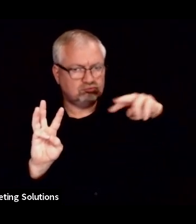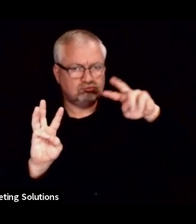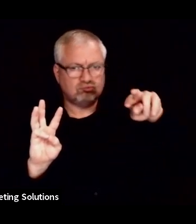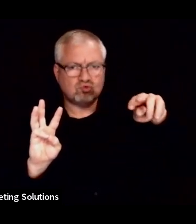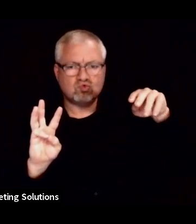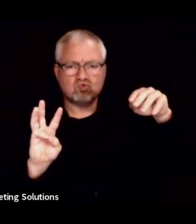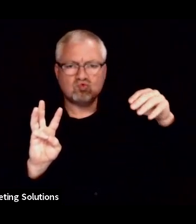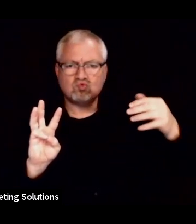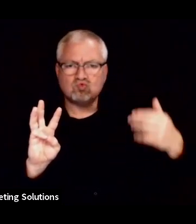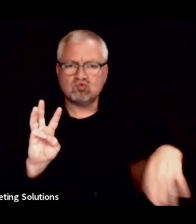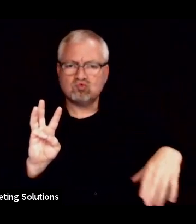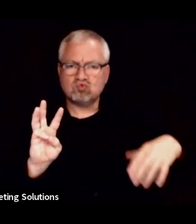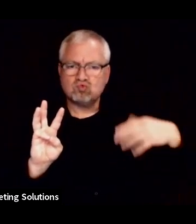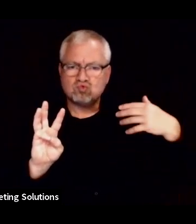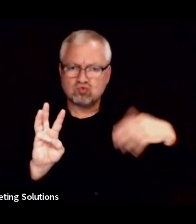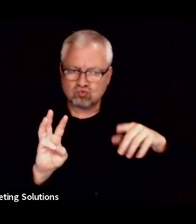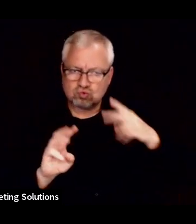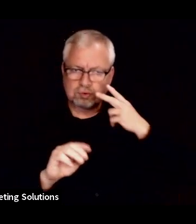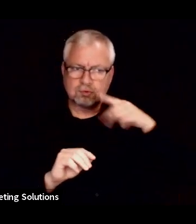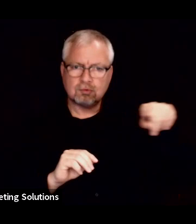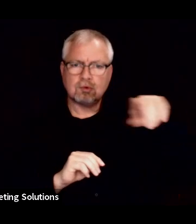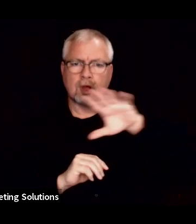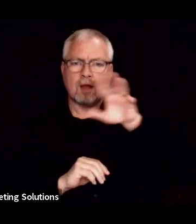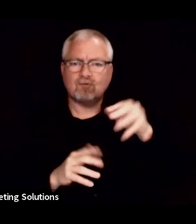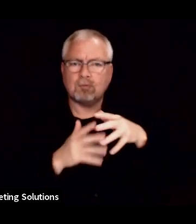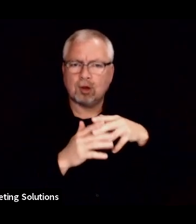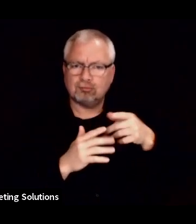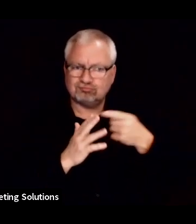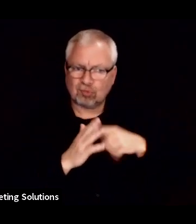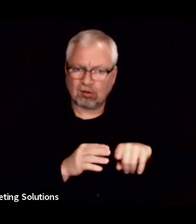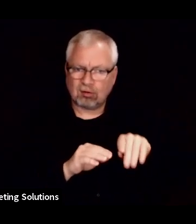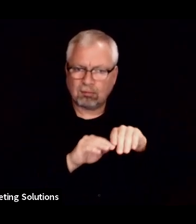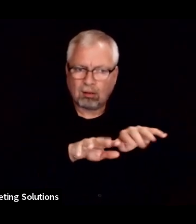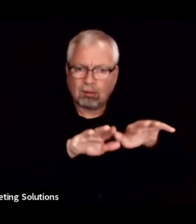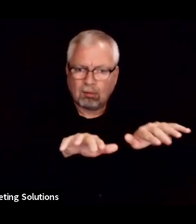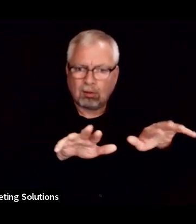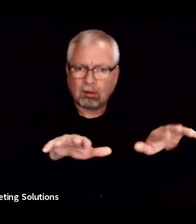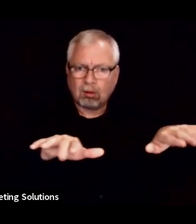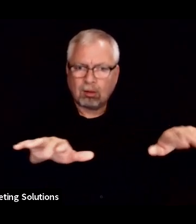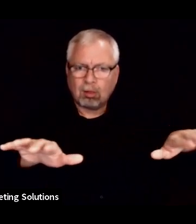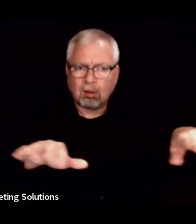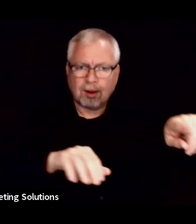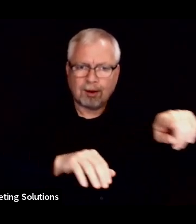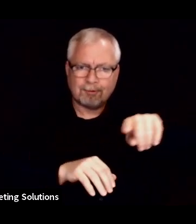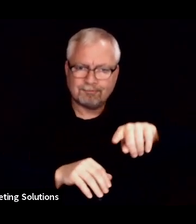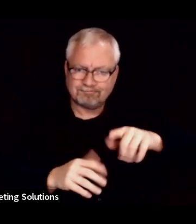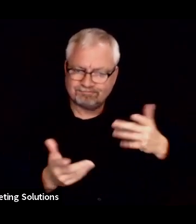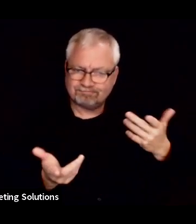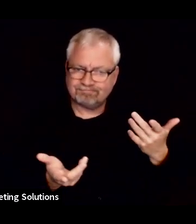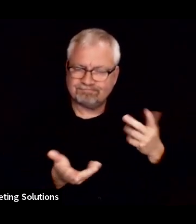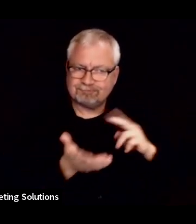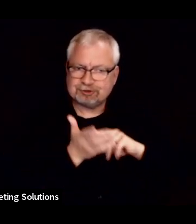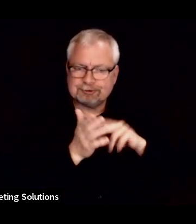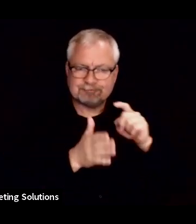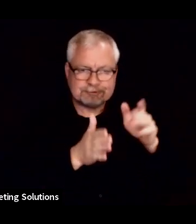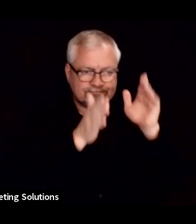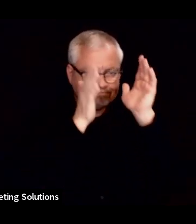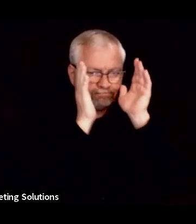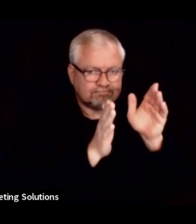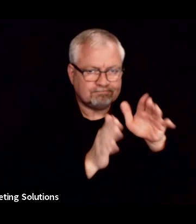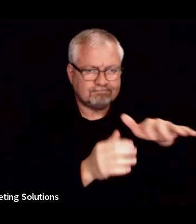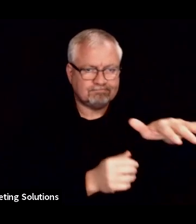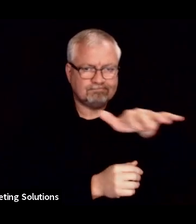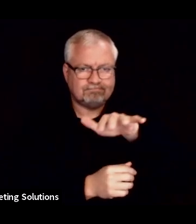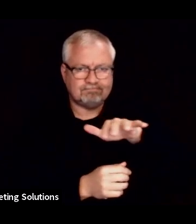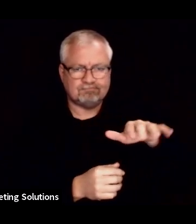exacerbate. So that is something just very important to keep in mind as we talk about the burden of the disease and how